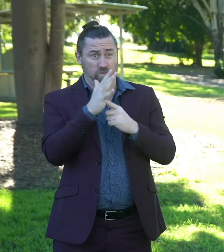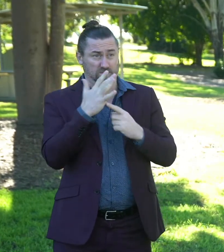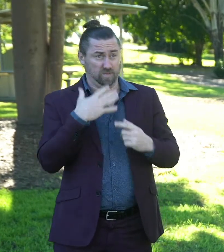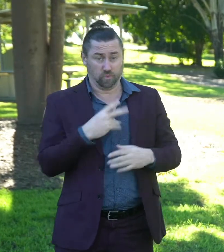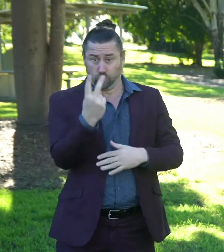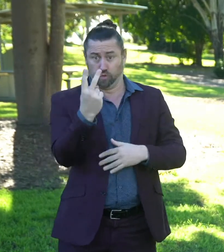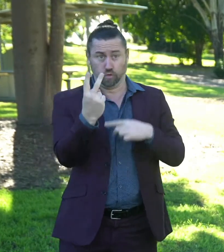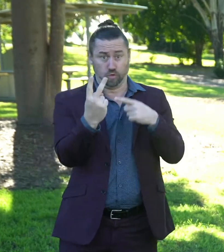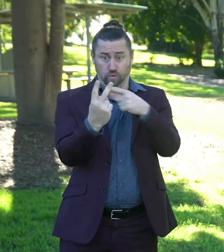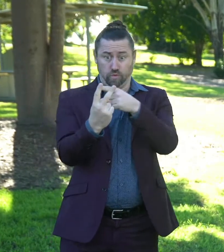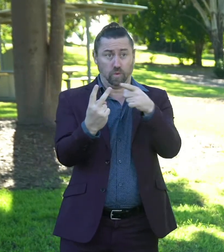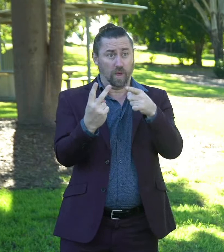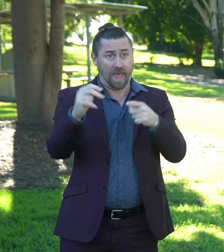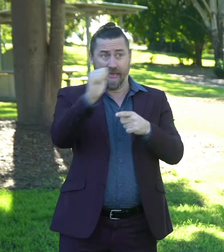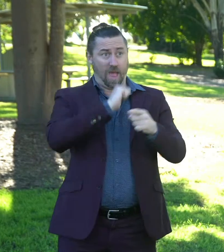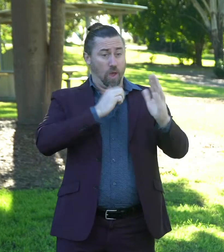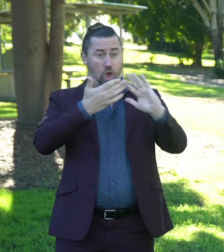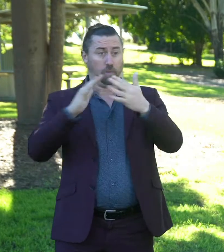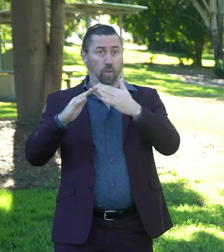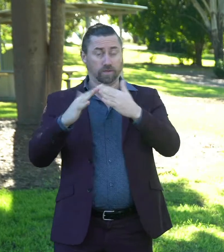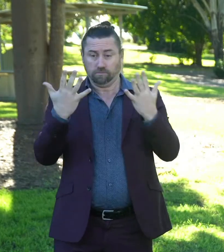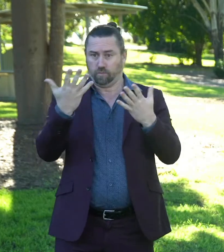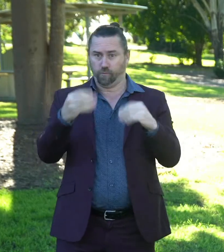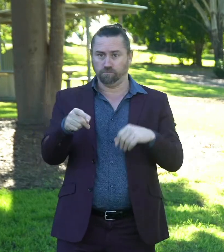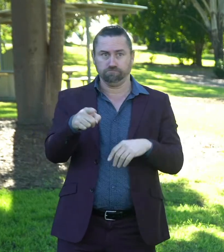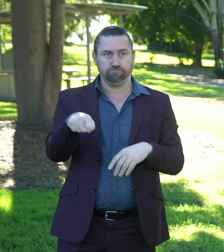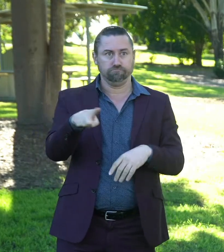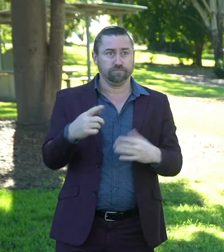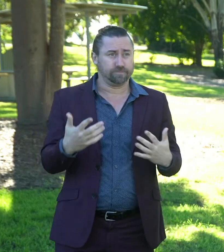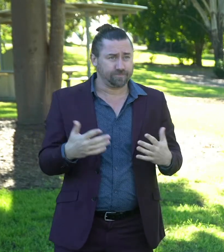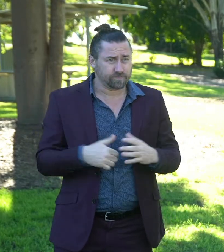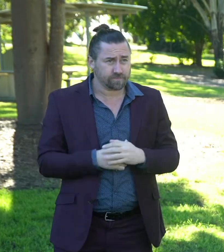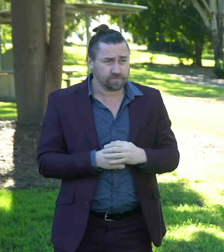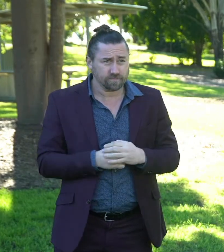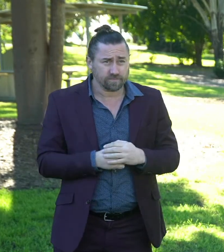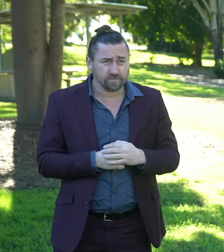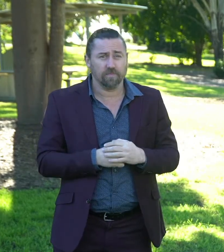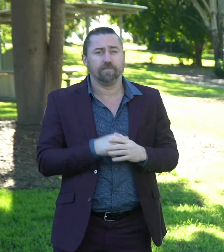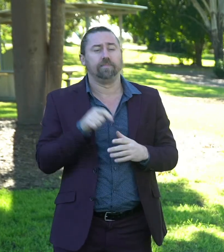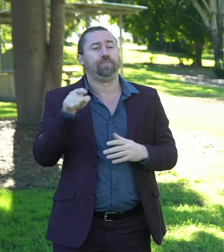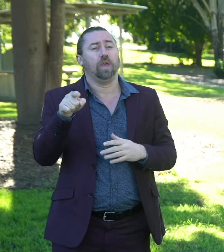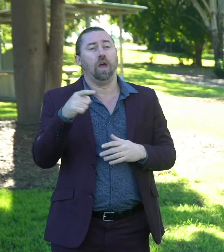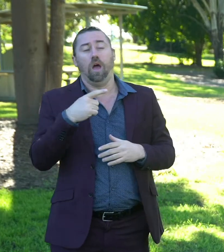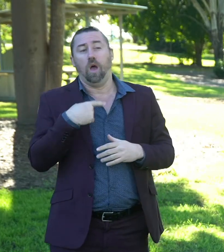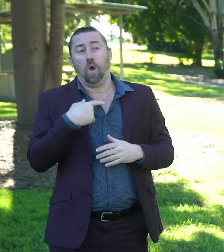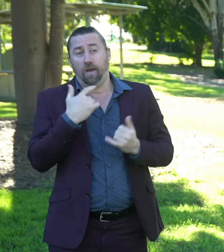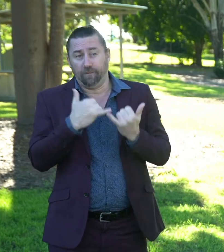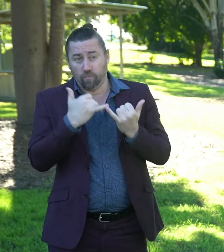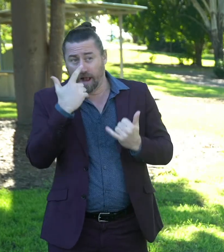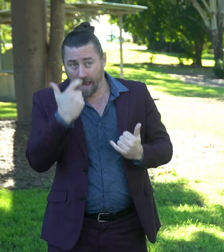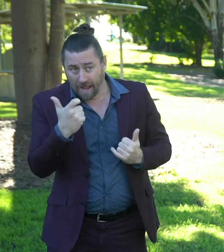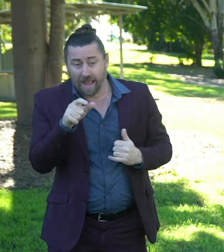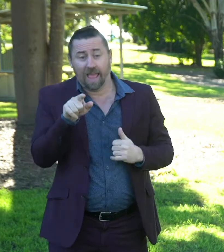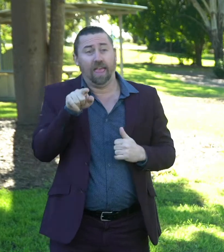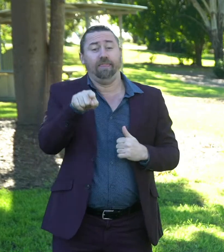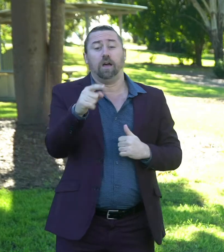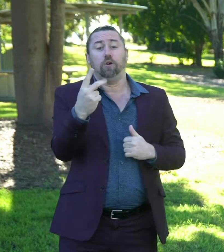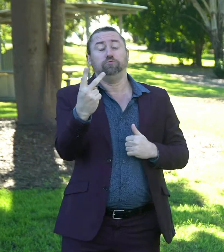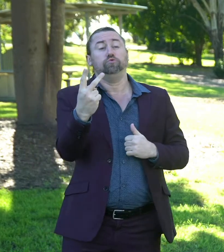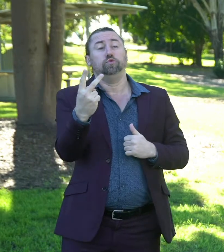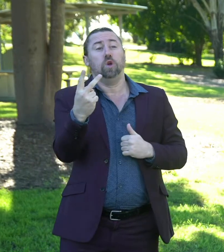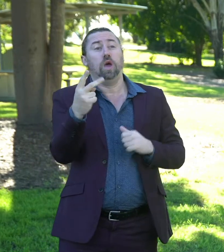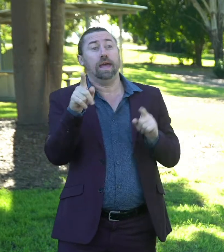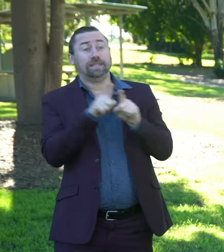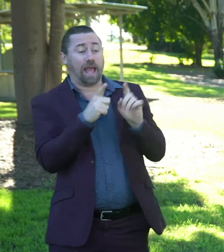2 cases in the community. Now this is not the strain that is currently circulating in